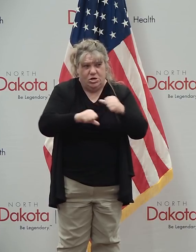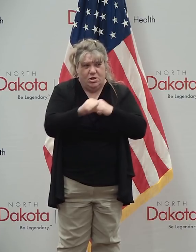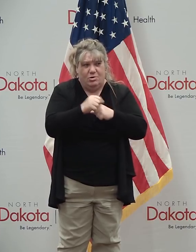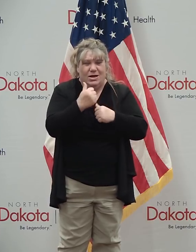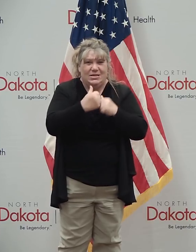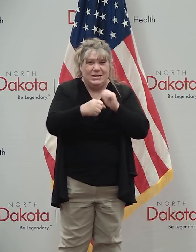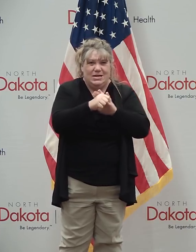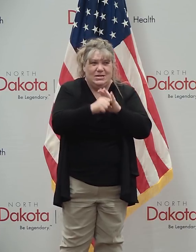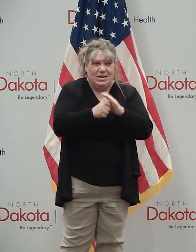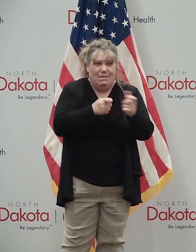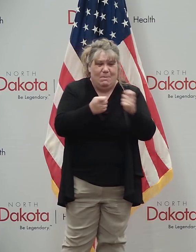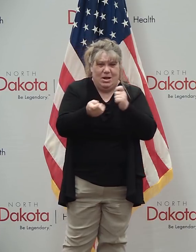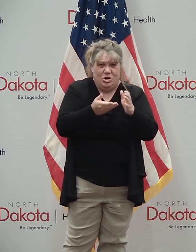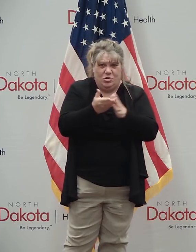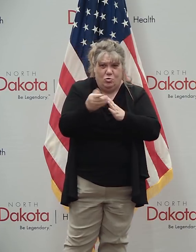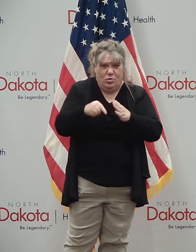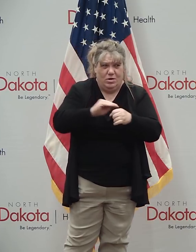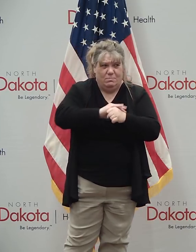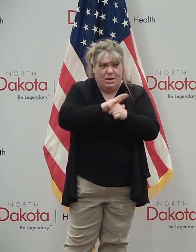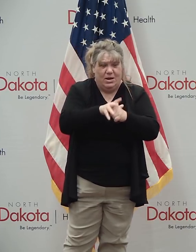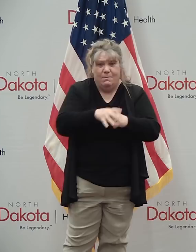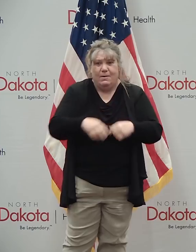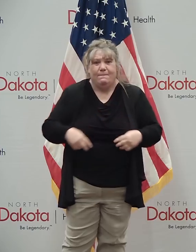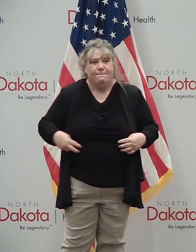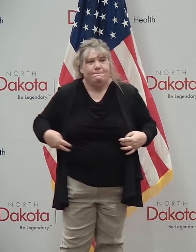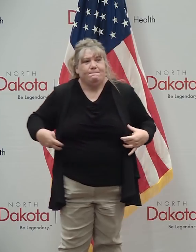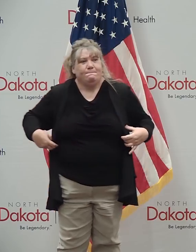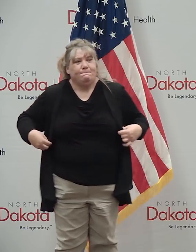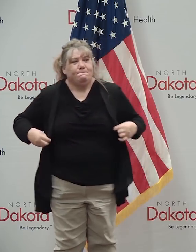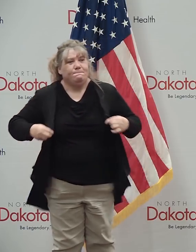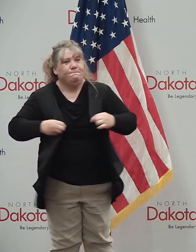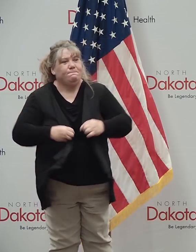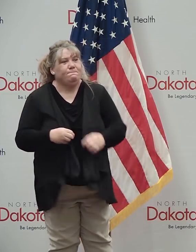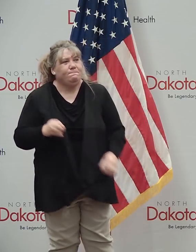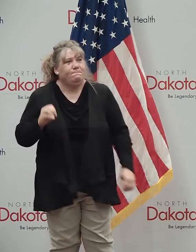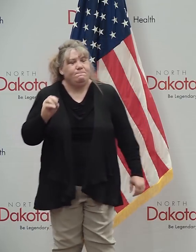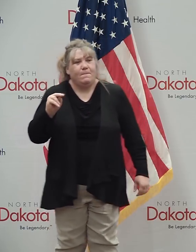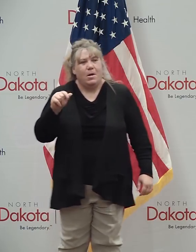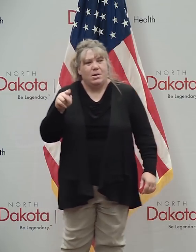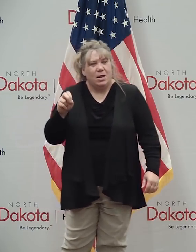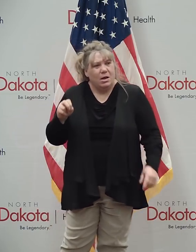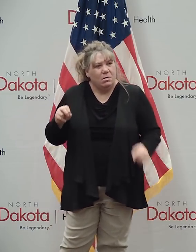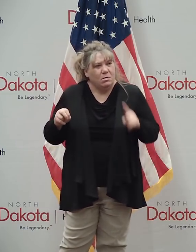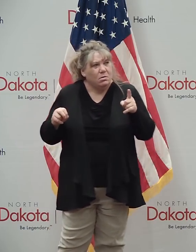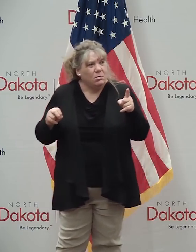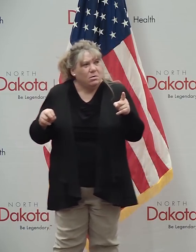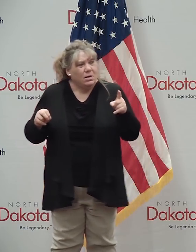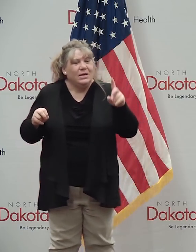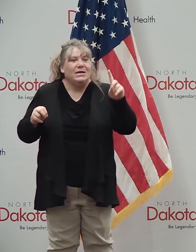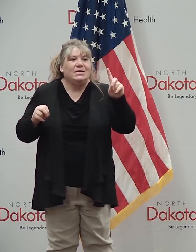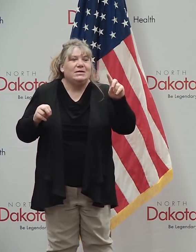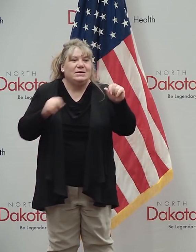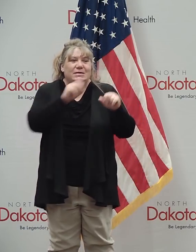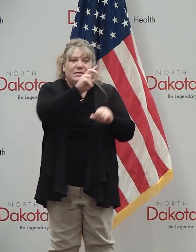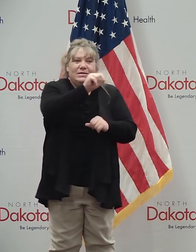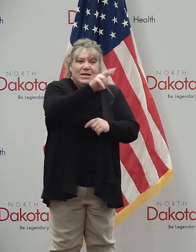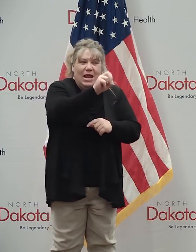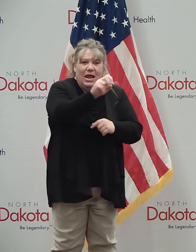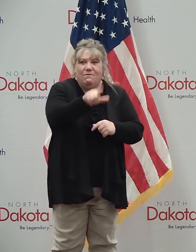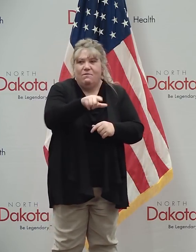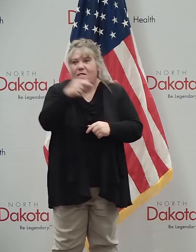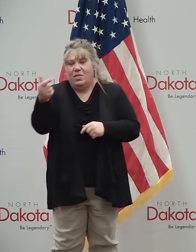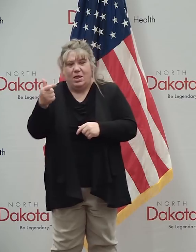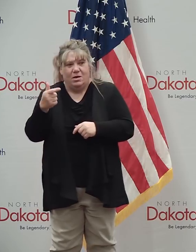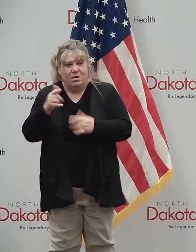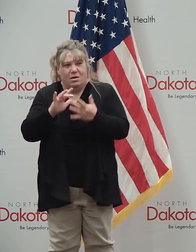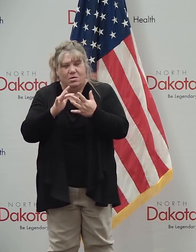state manages through this. Going online, and then, we're going to go to Dave first, then we're going to go online.